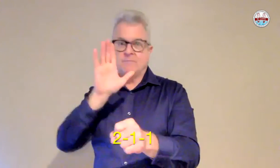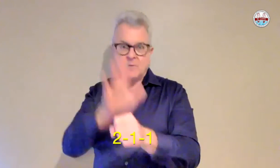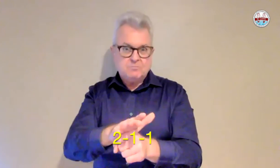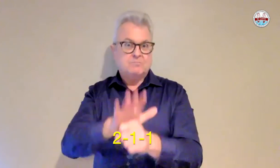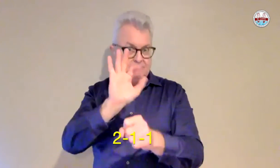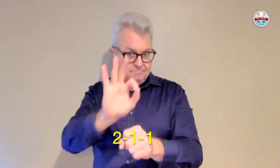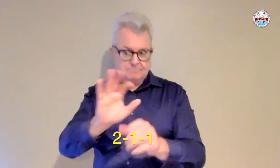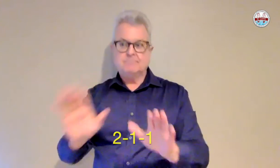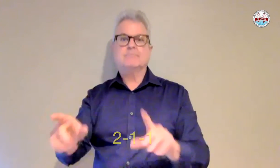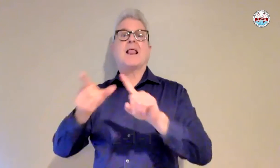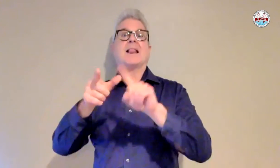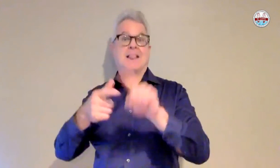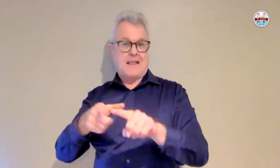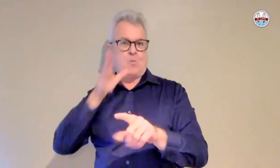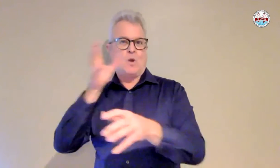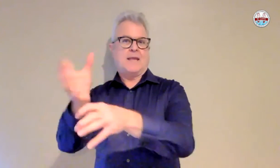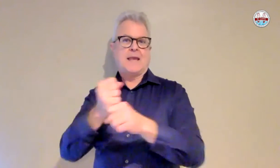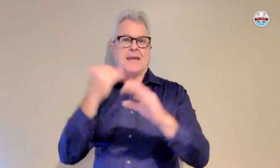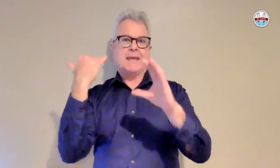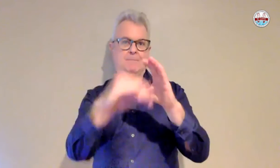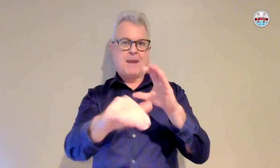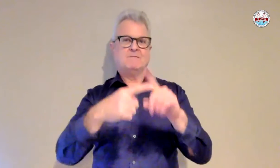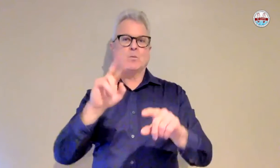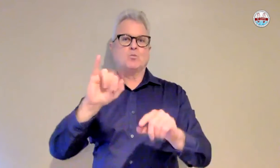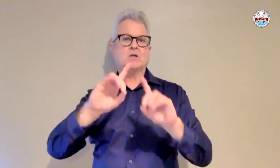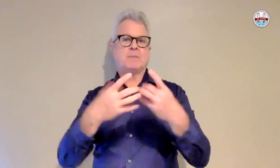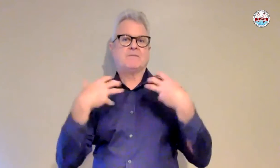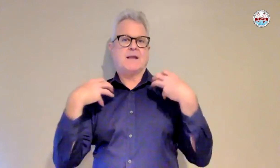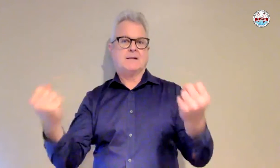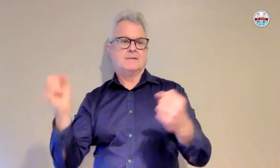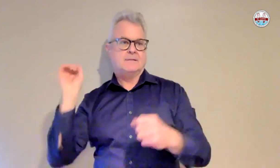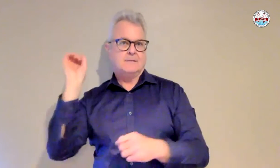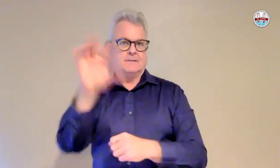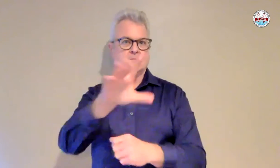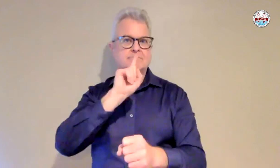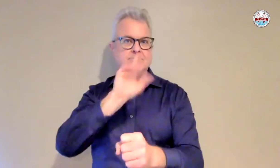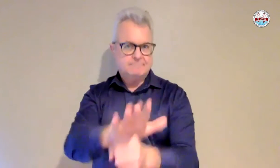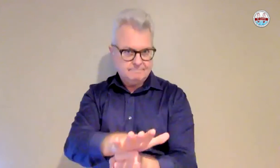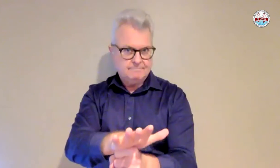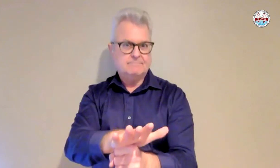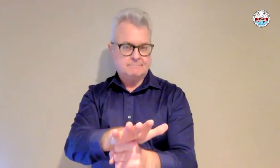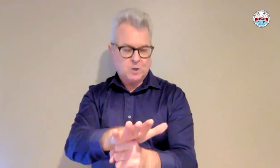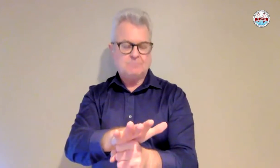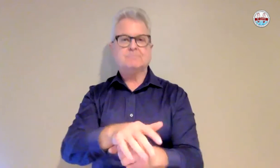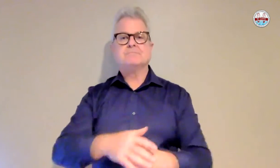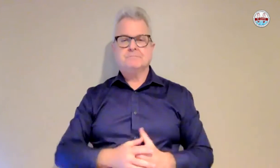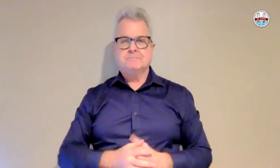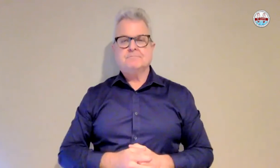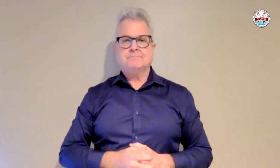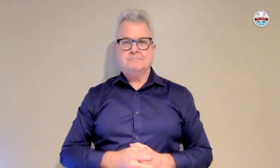and one of their operators will also help you schedule a test. And they will send an email to you confirming that appointment as